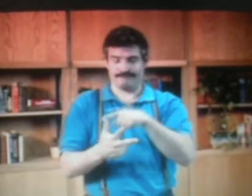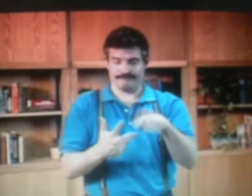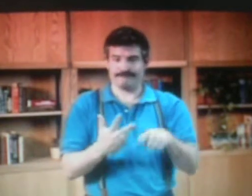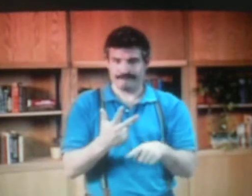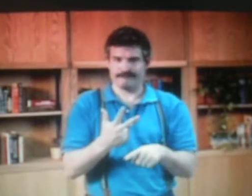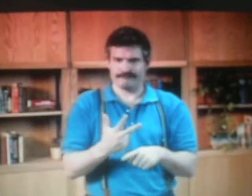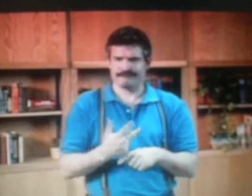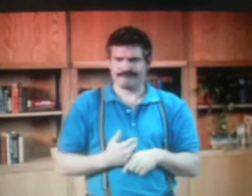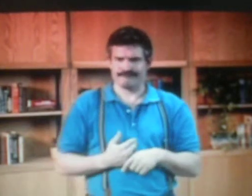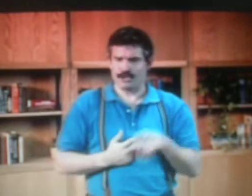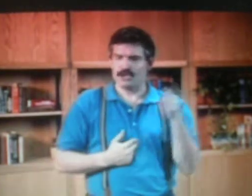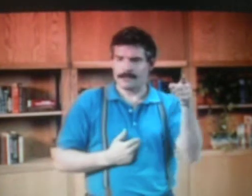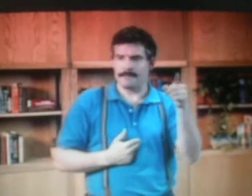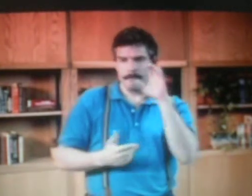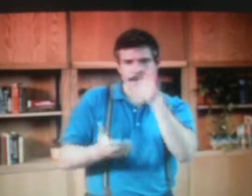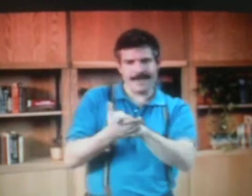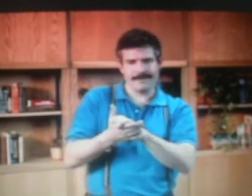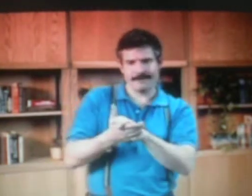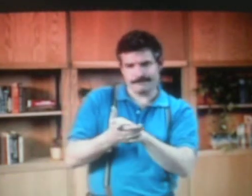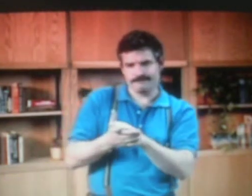were Dr. Tom Rocio.